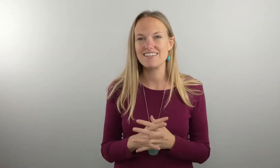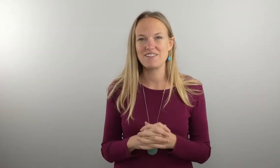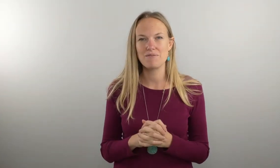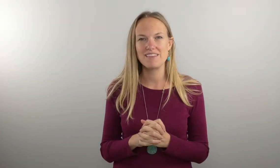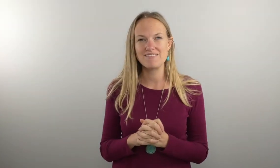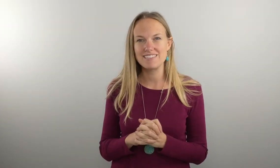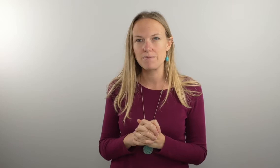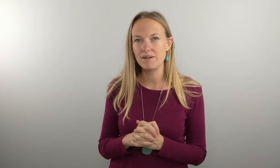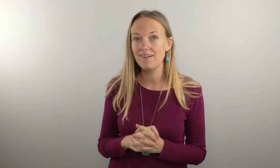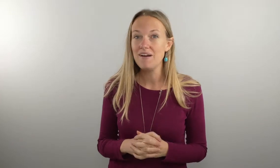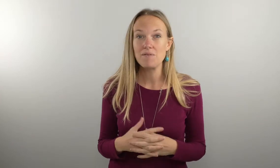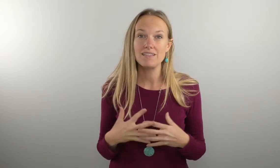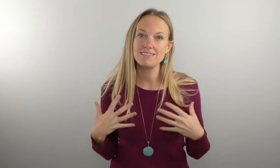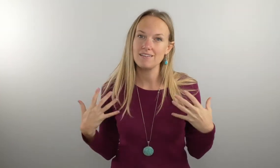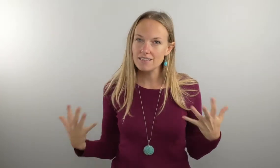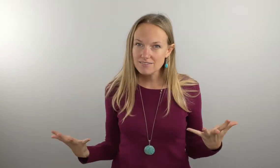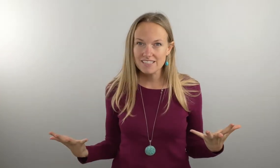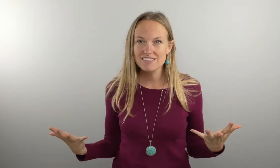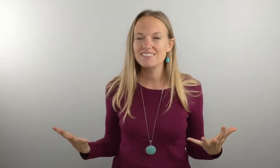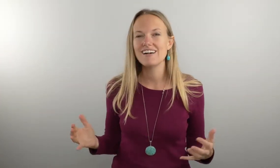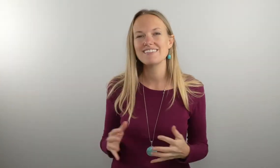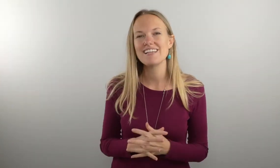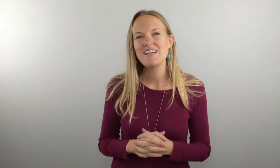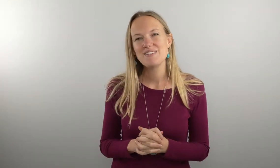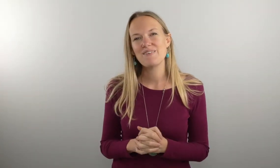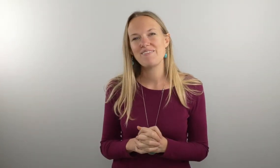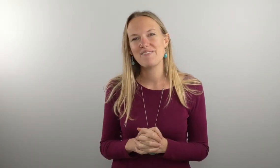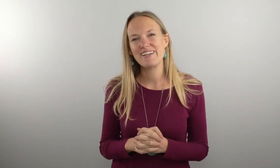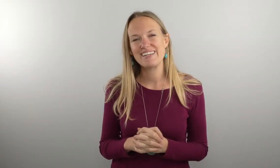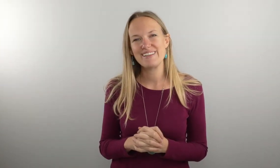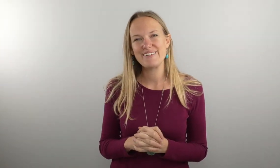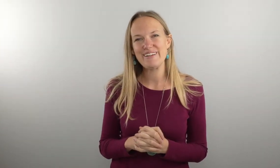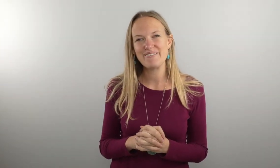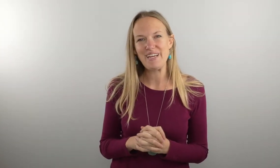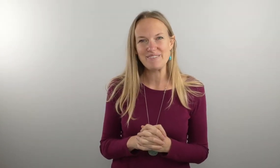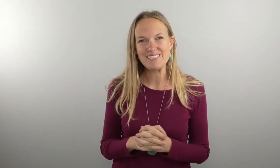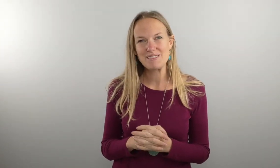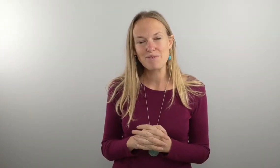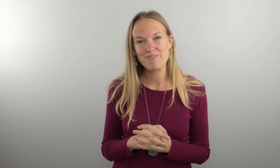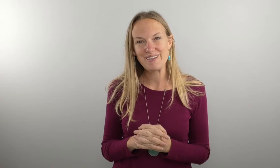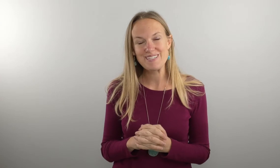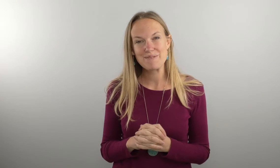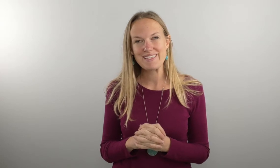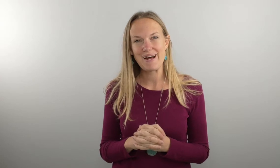through the month of December, releasing lots of extra songs so everyone can learn their favorites before Christmas